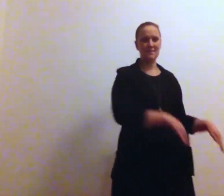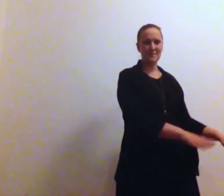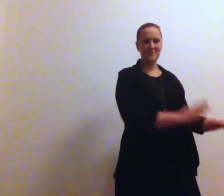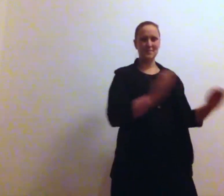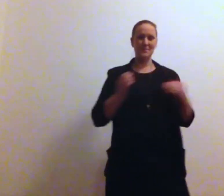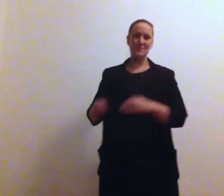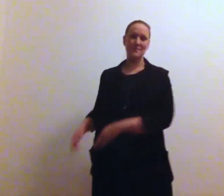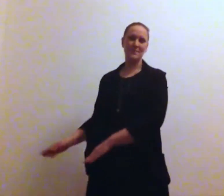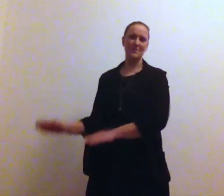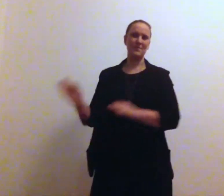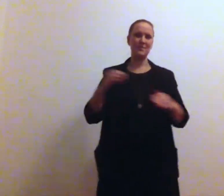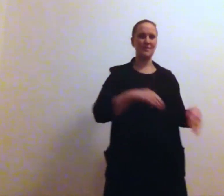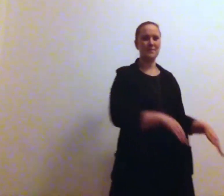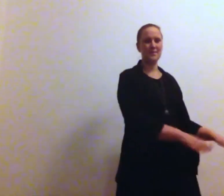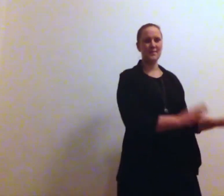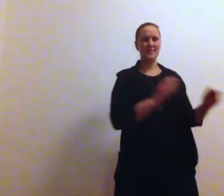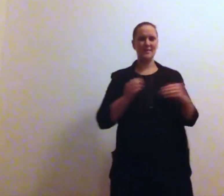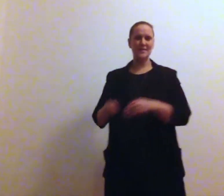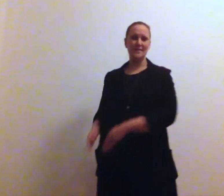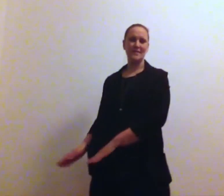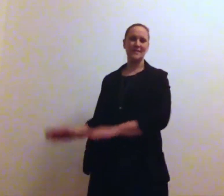Thank you.